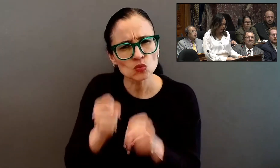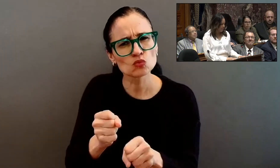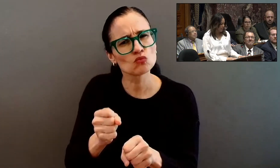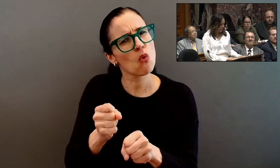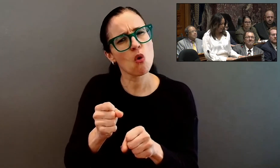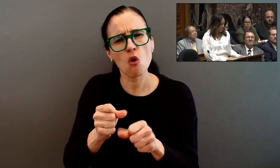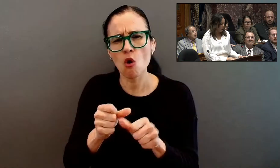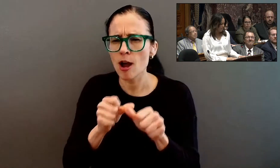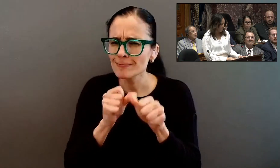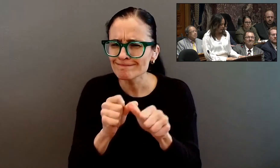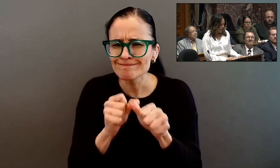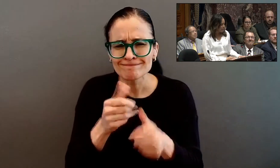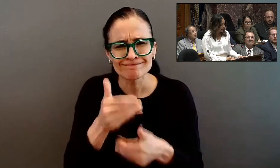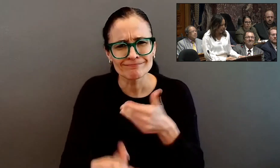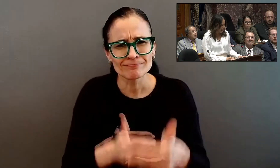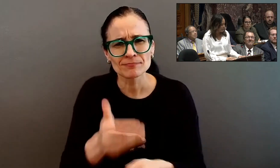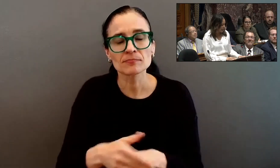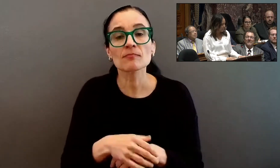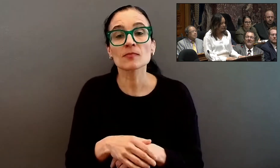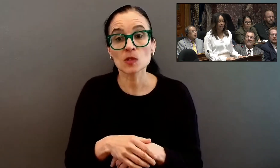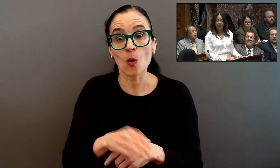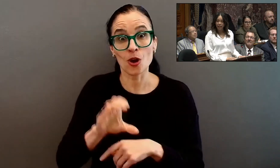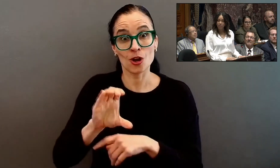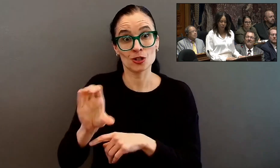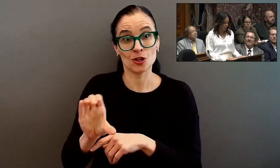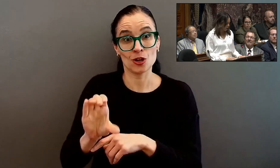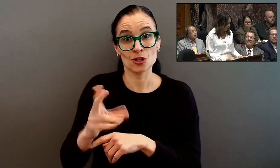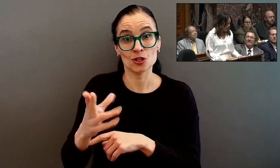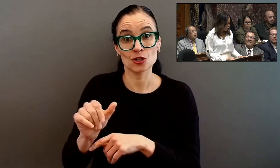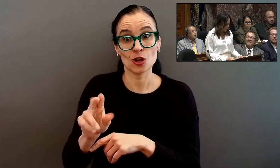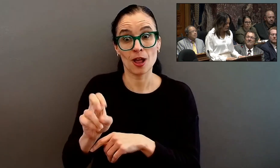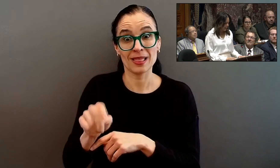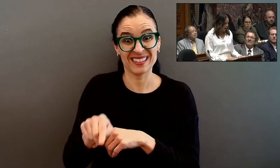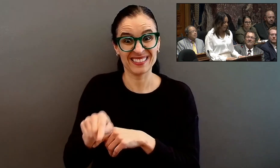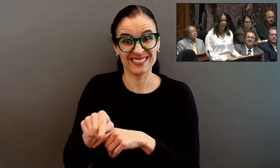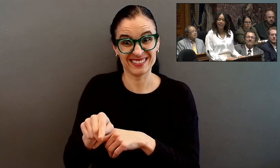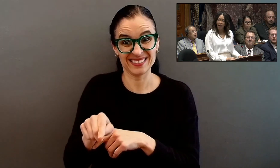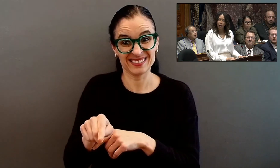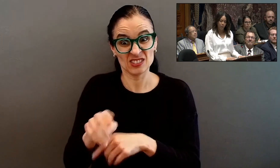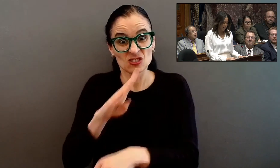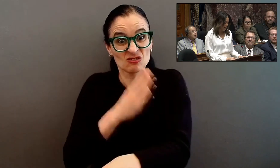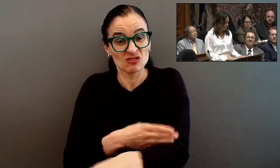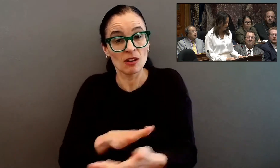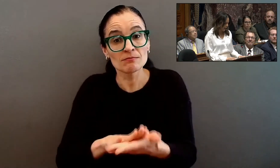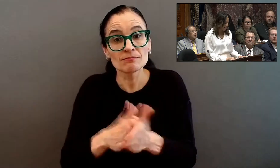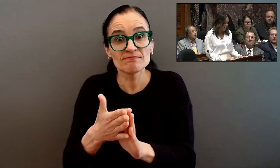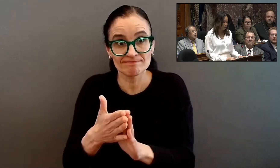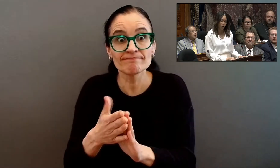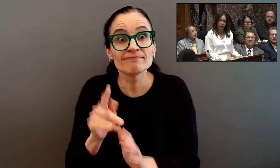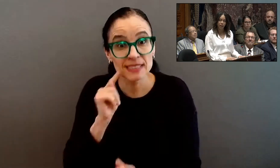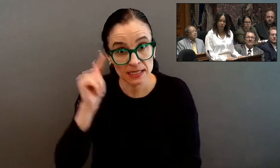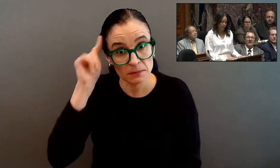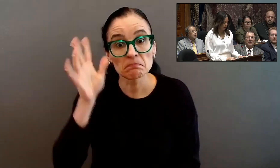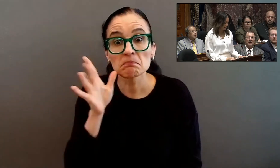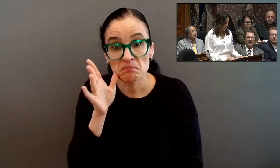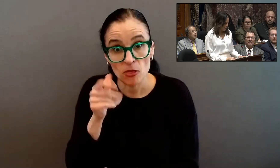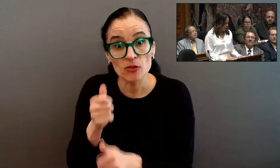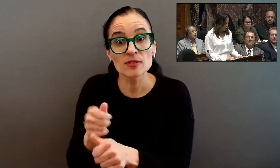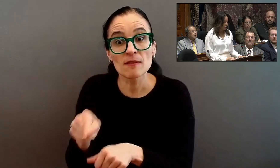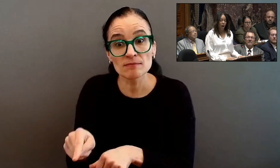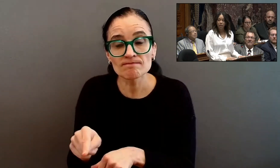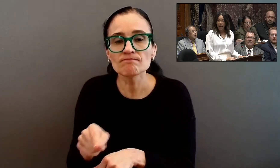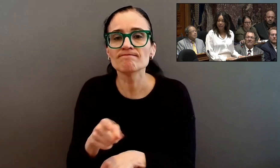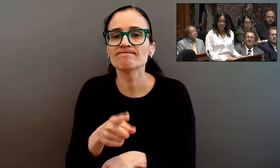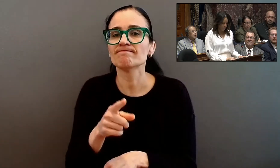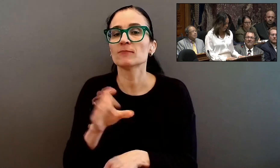daughter became a teen mom, it became deeply clear to her just how many young women face that journey alone.